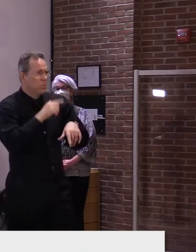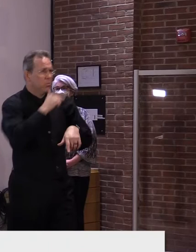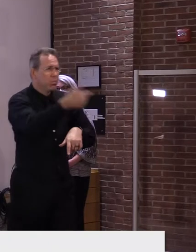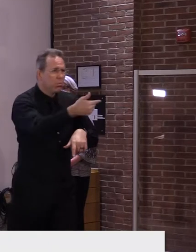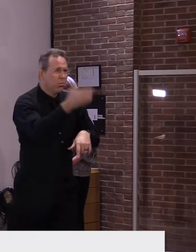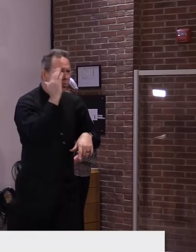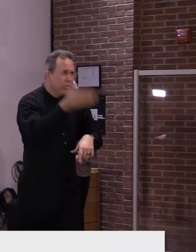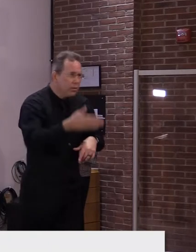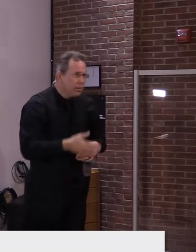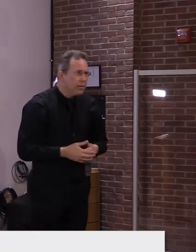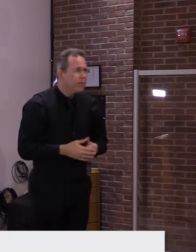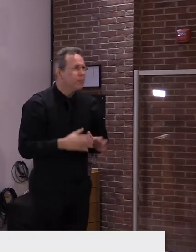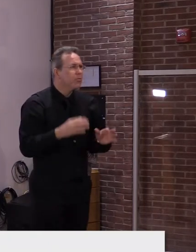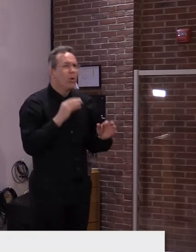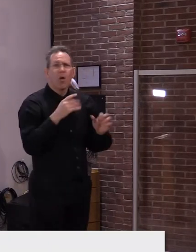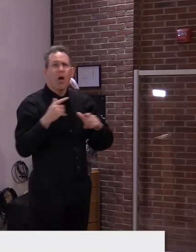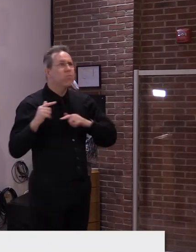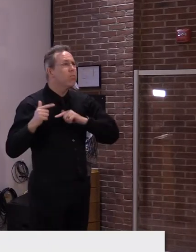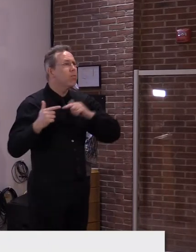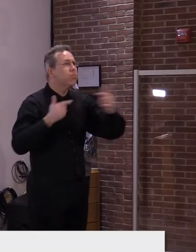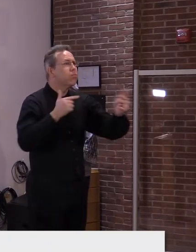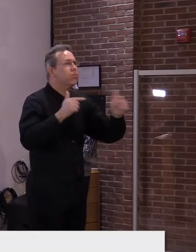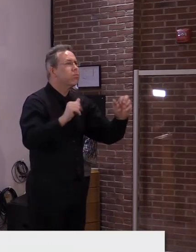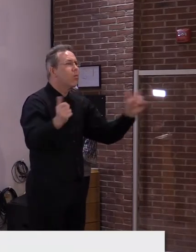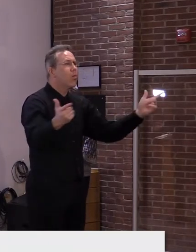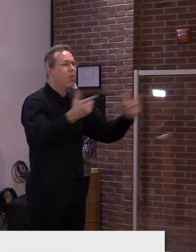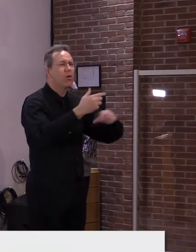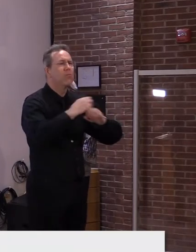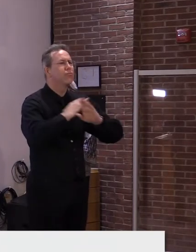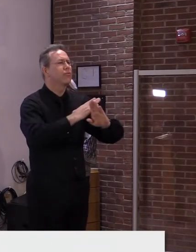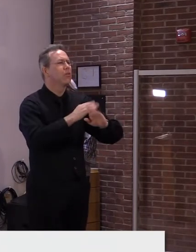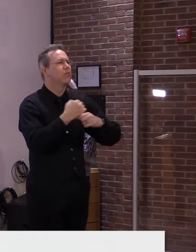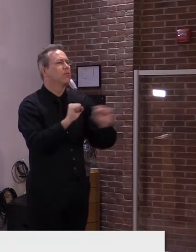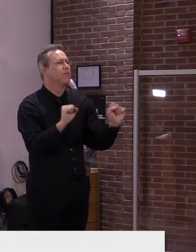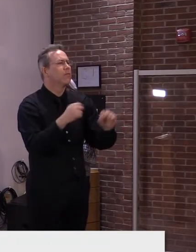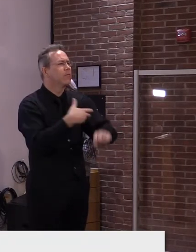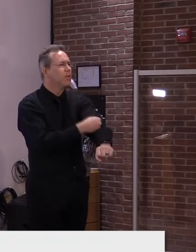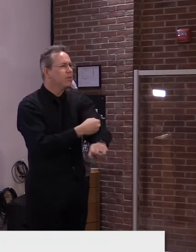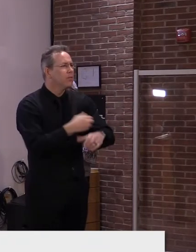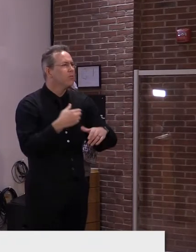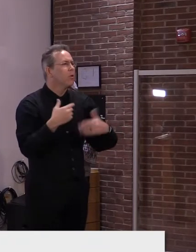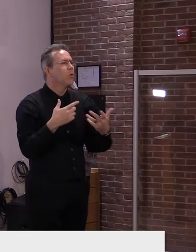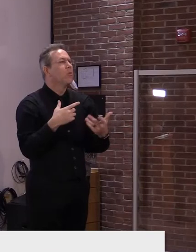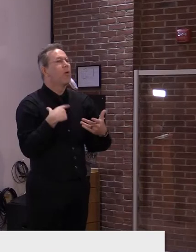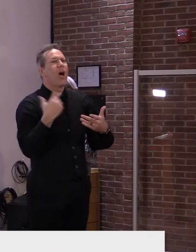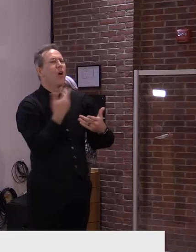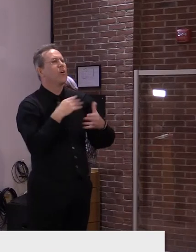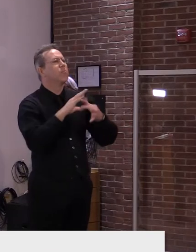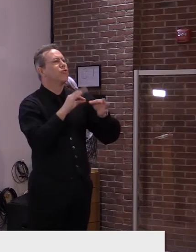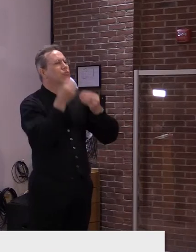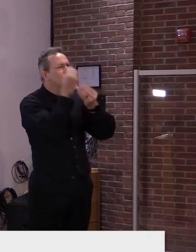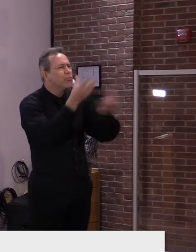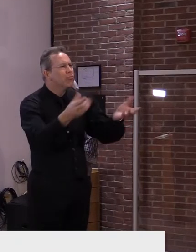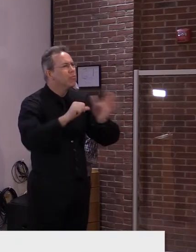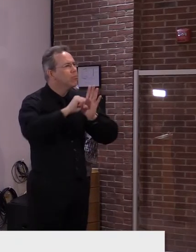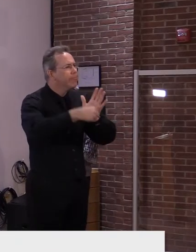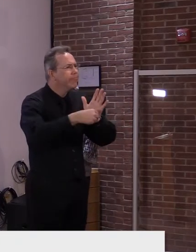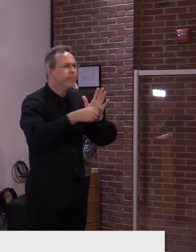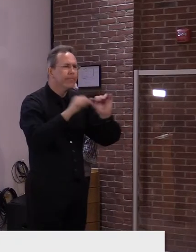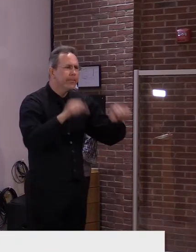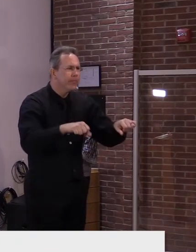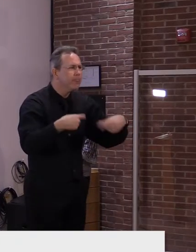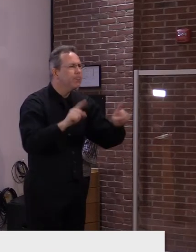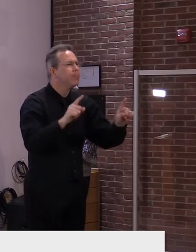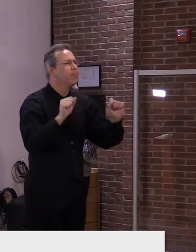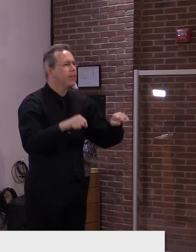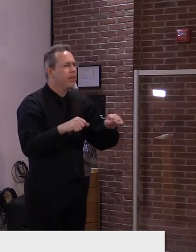vaccinated. So I think that's the major message I'd like to convey today, and that we will be able to continue to